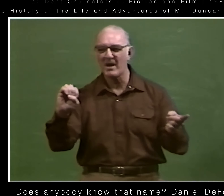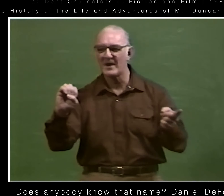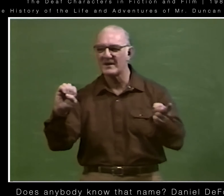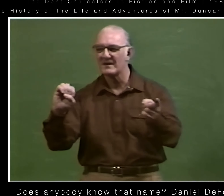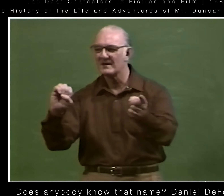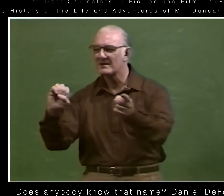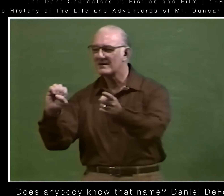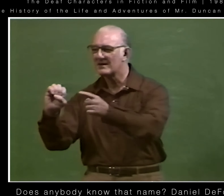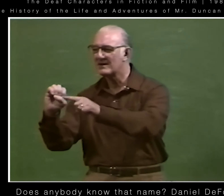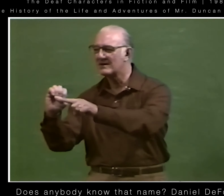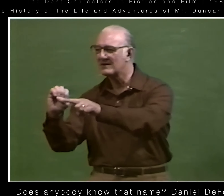Anybody?